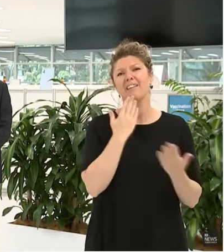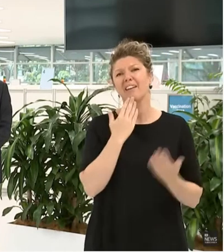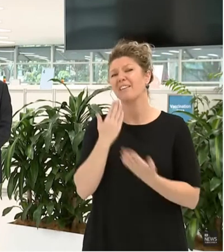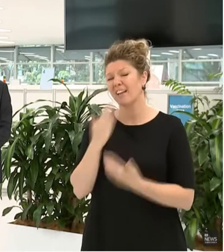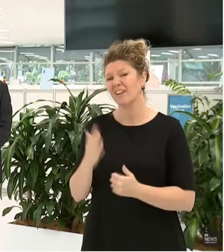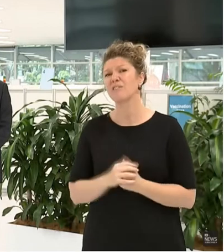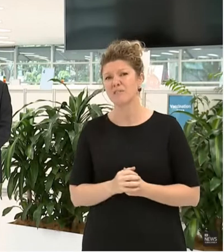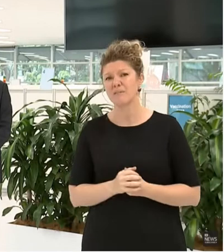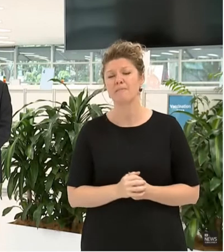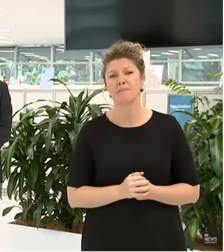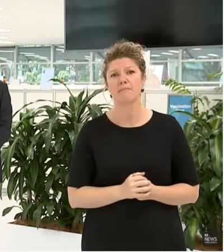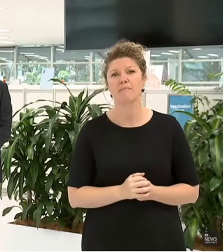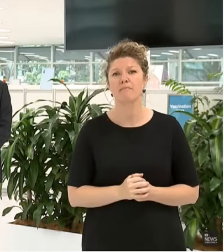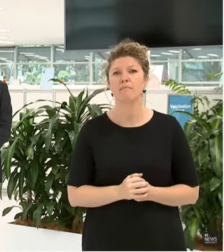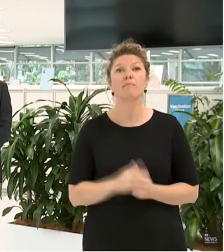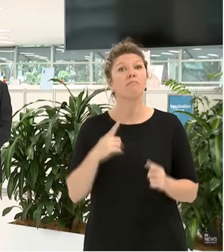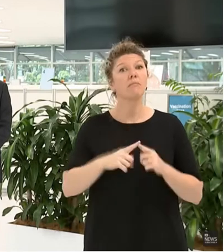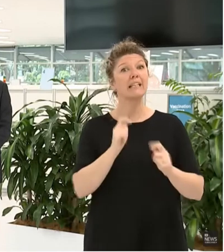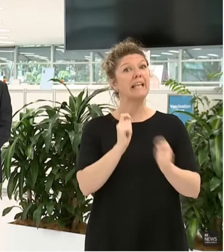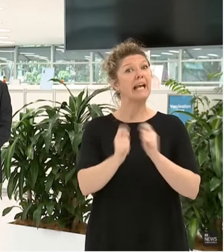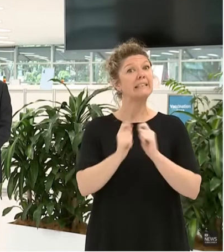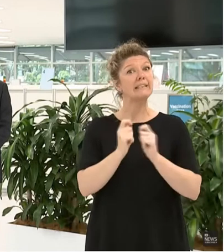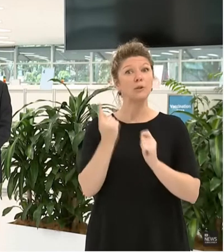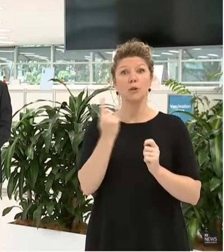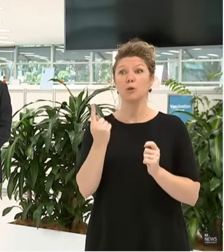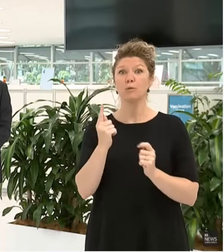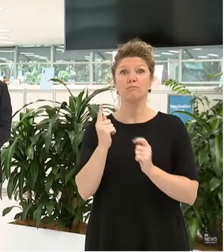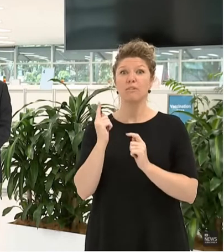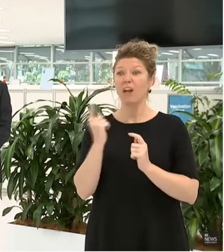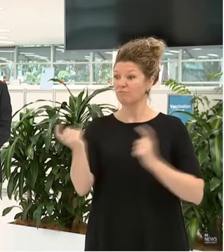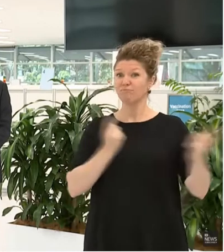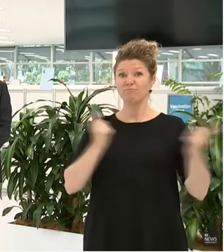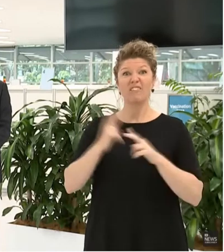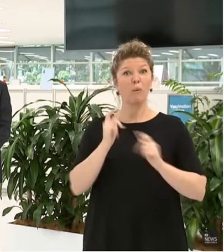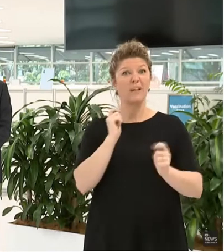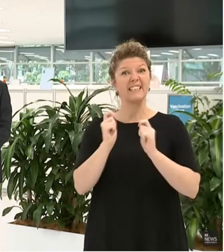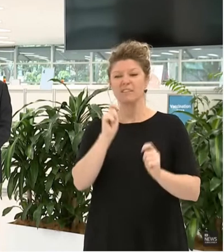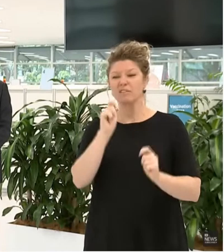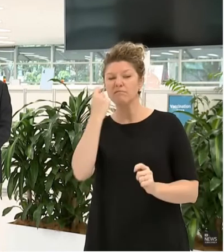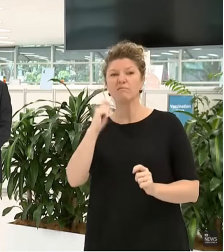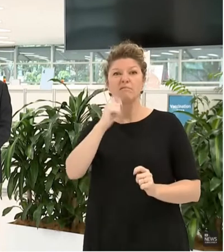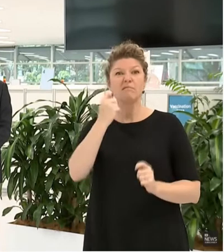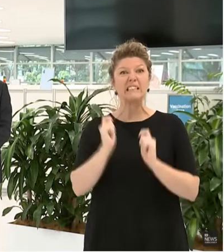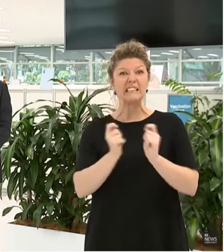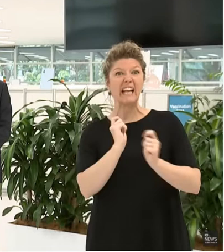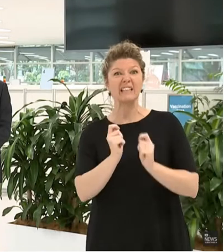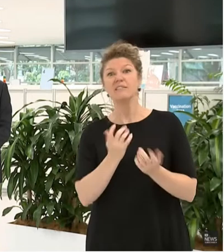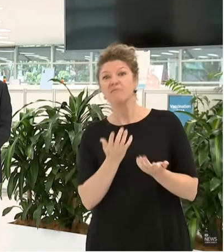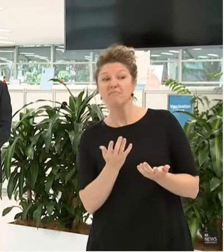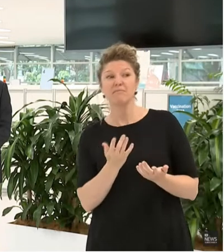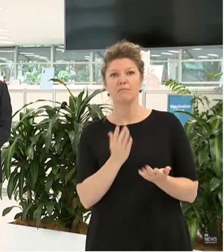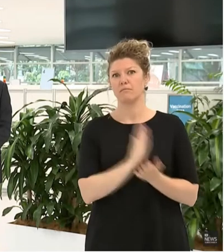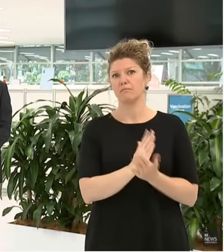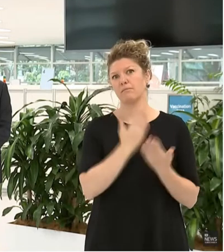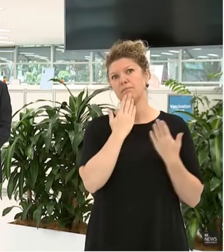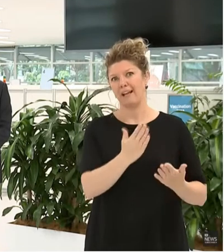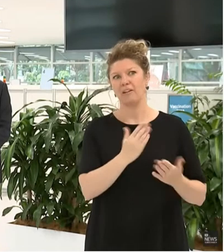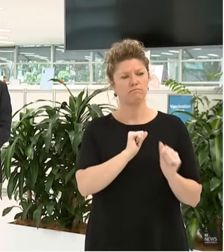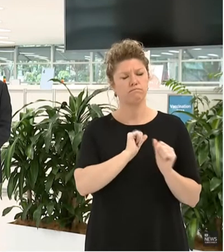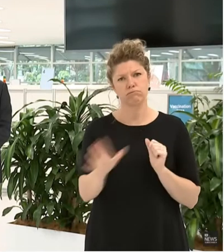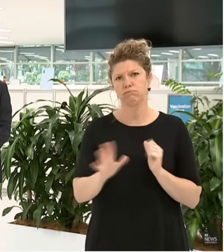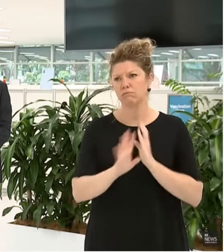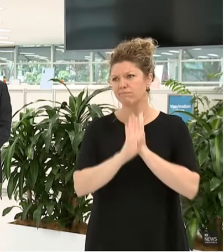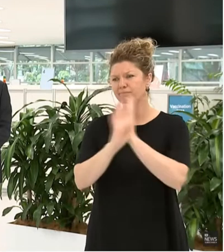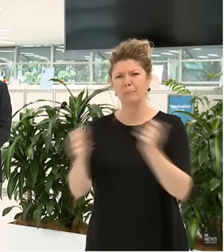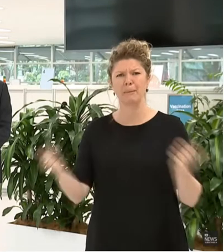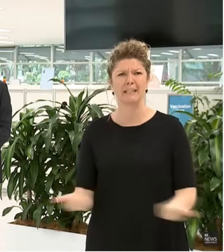you? In relation to testing numbers remain incredibly strong, and once again, can I thank everybody for the effort they're making. The